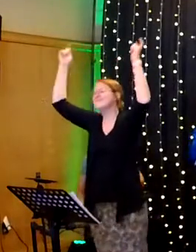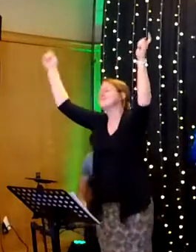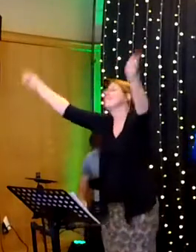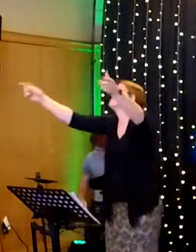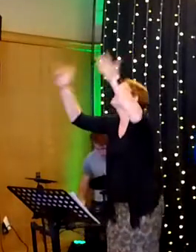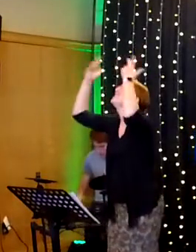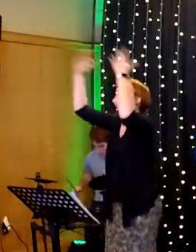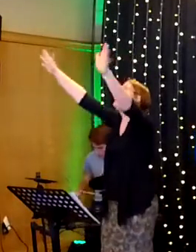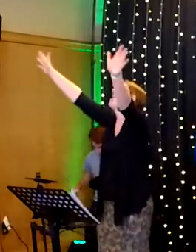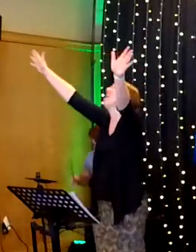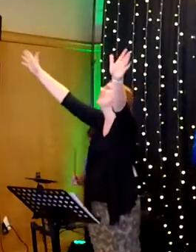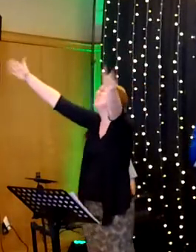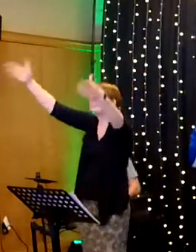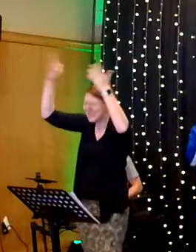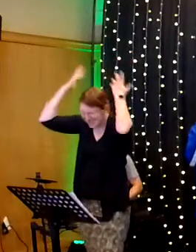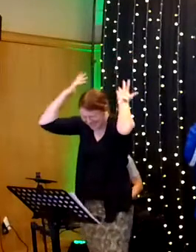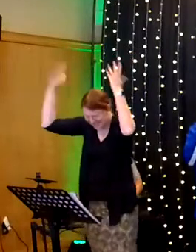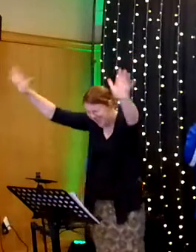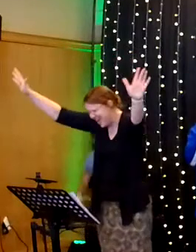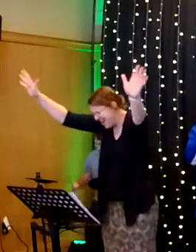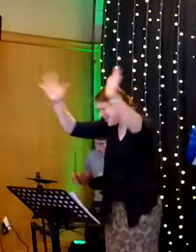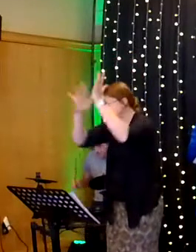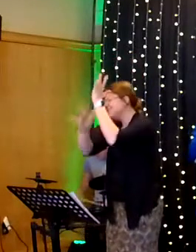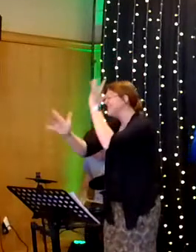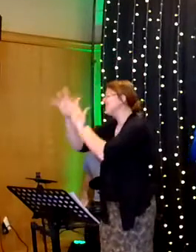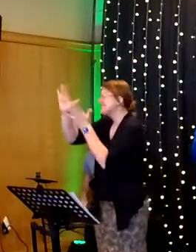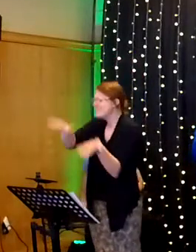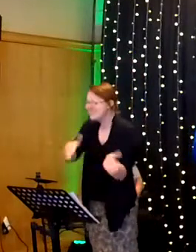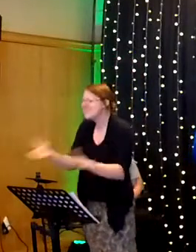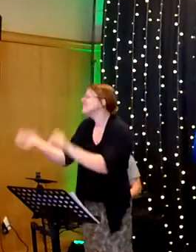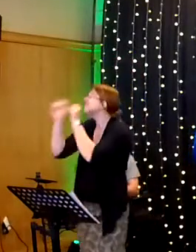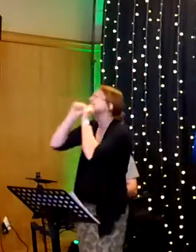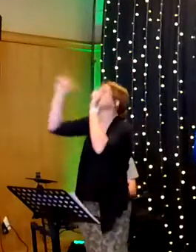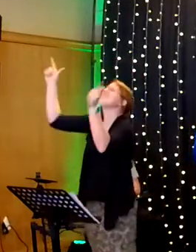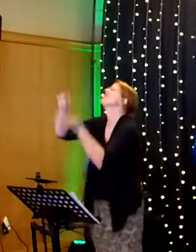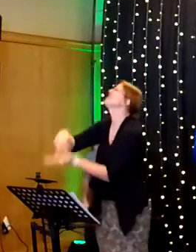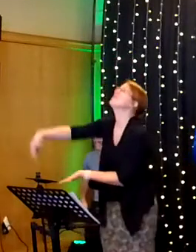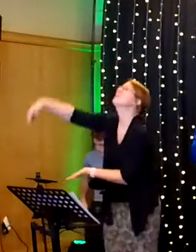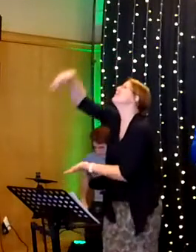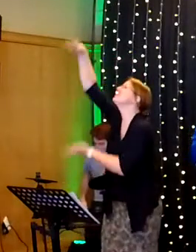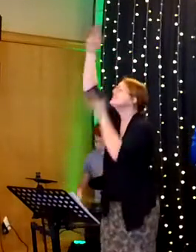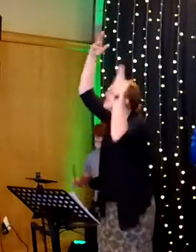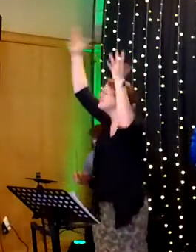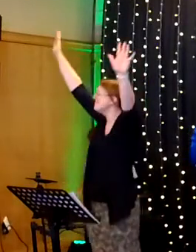hallelujah. Whoa, done, done.